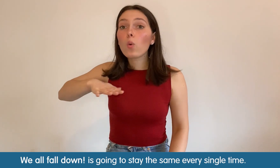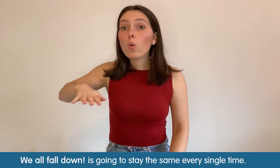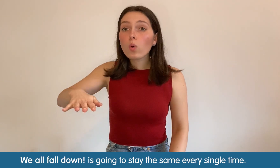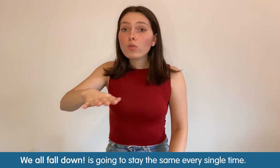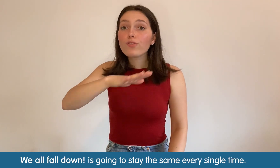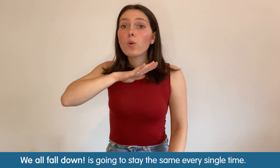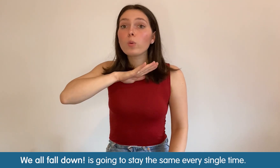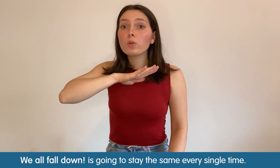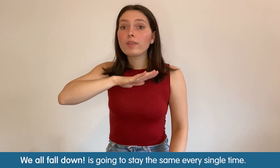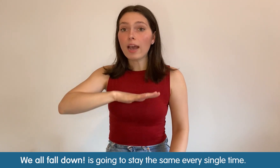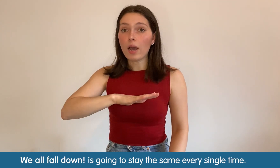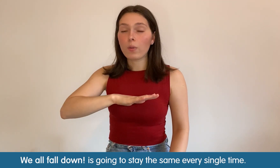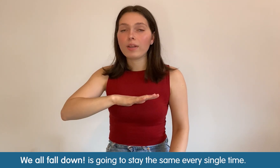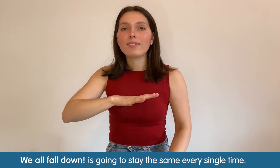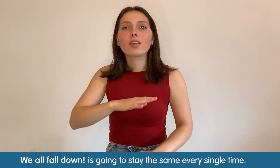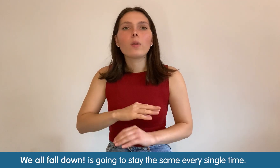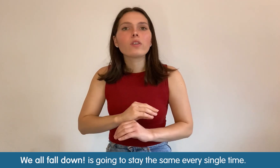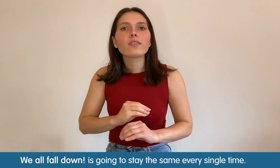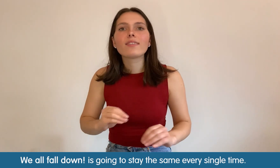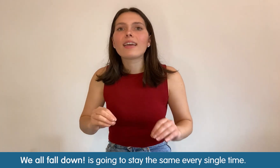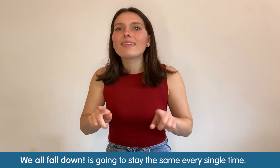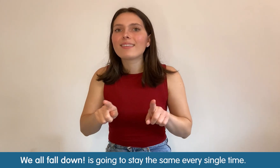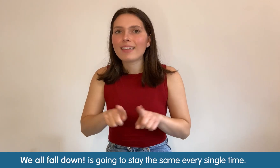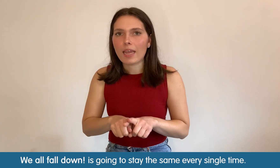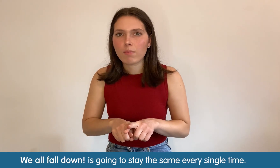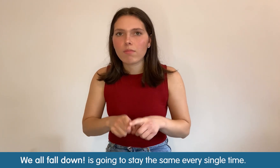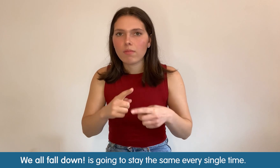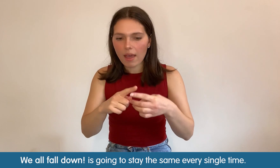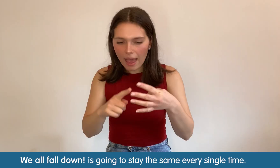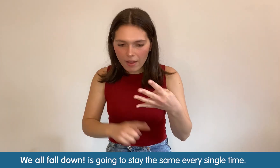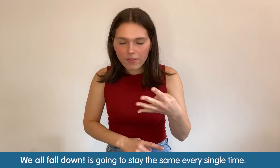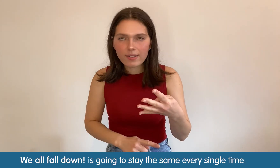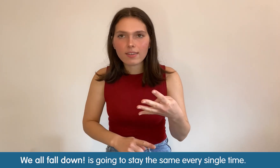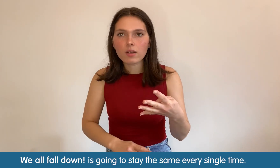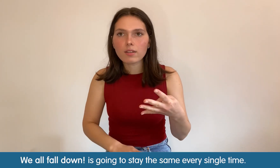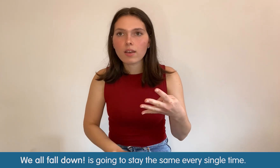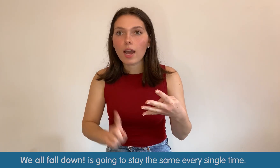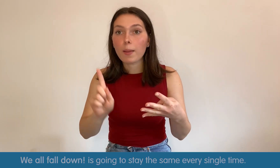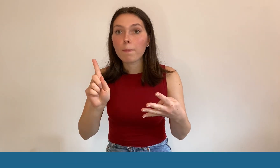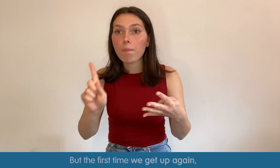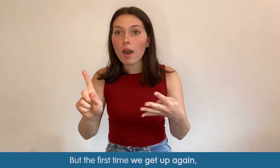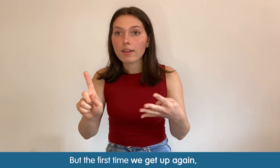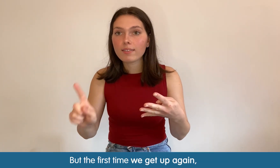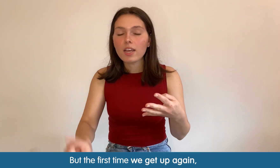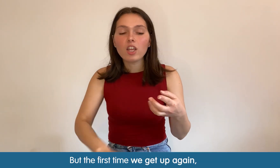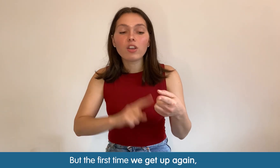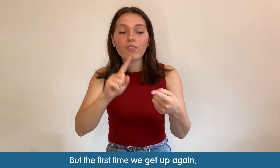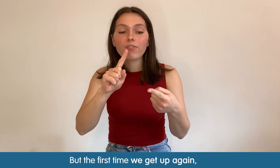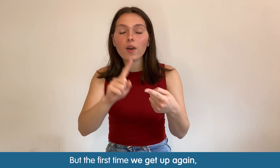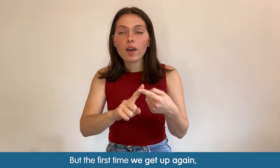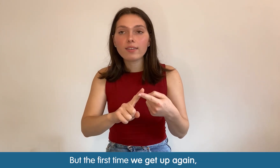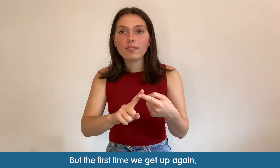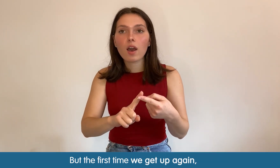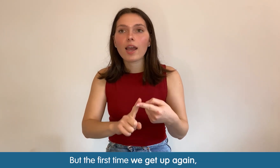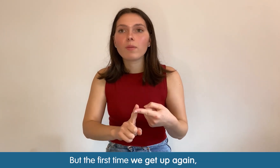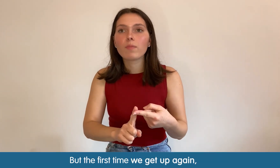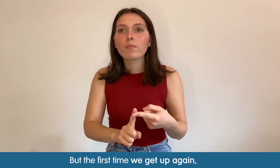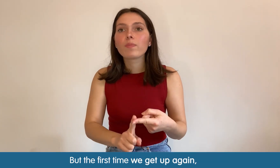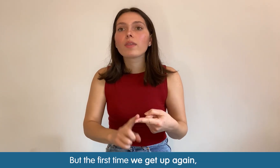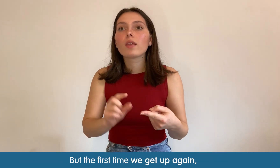all fall down is going to stay the same every single time, but the first time